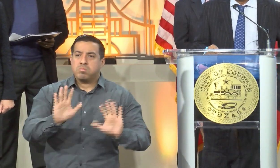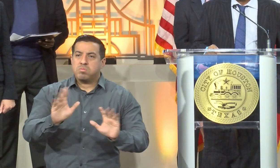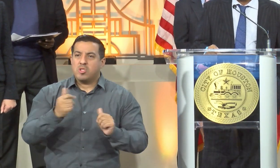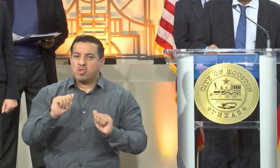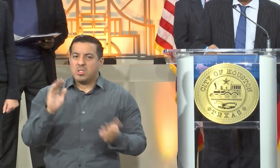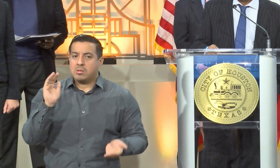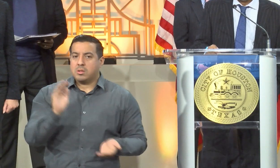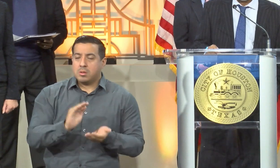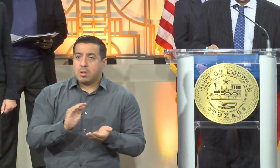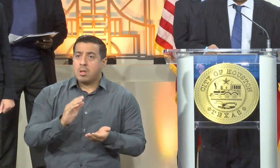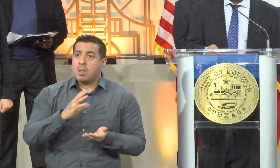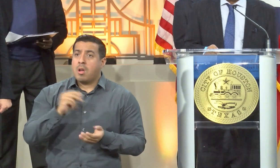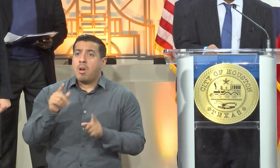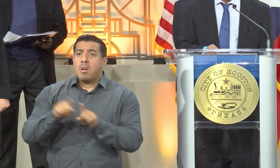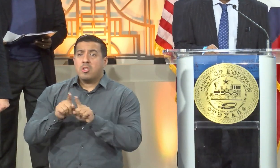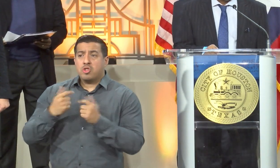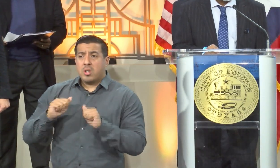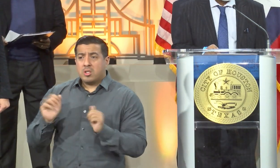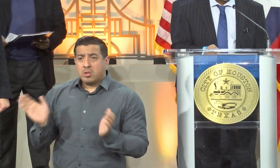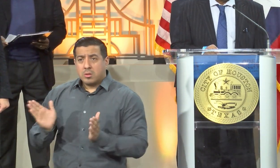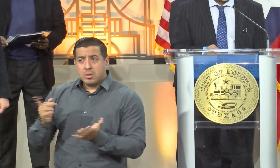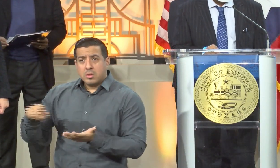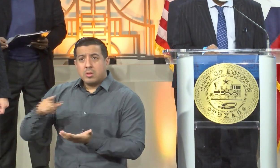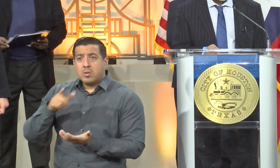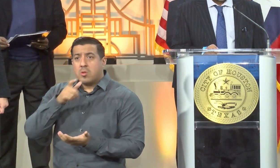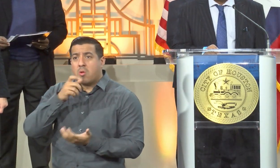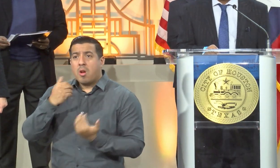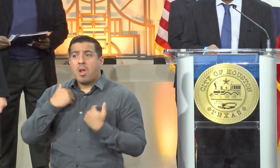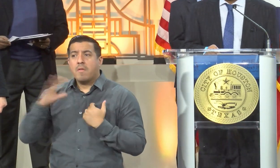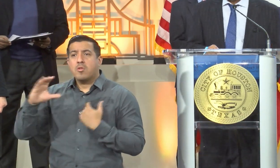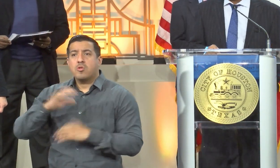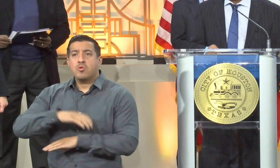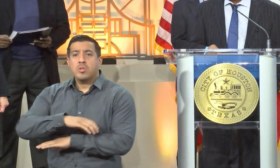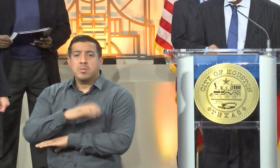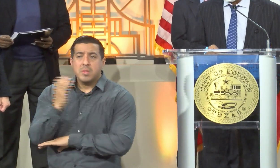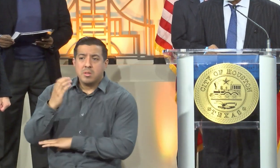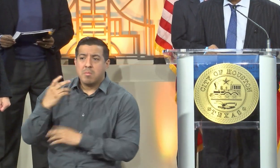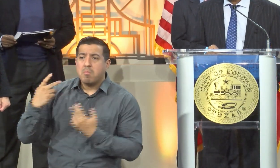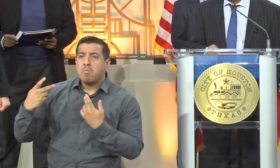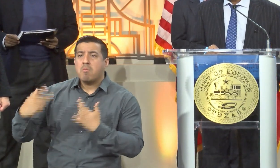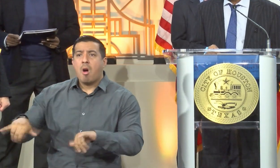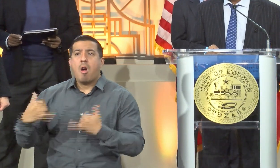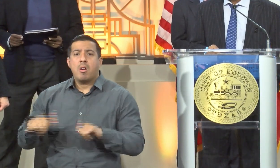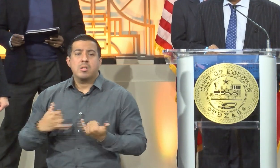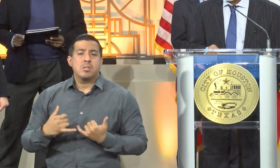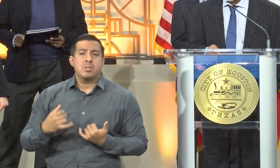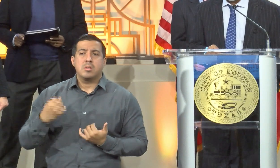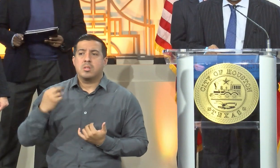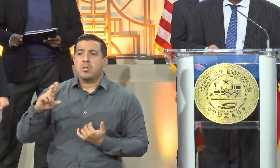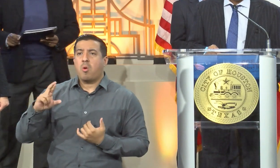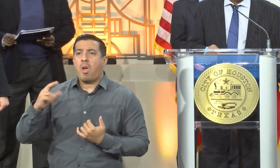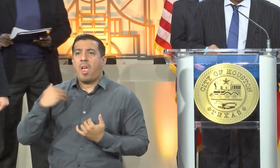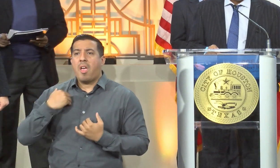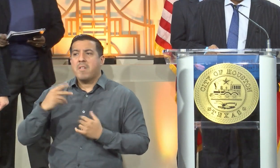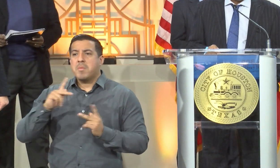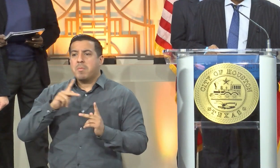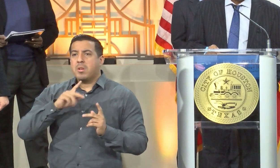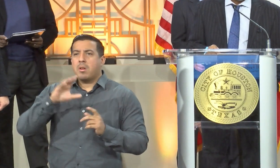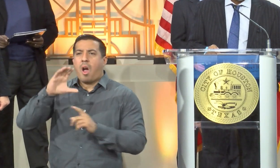encouraging people who would normally hold their Christmas receptions, Christmas parties by companies